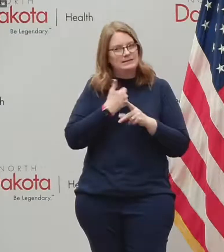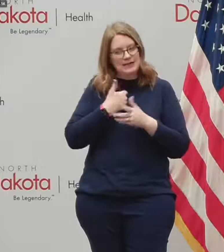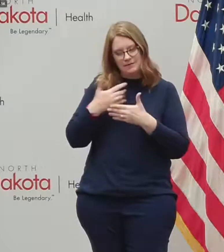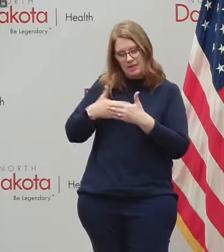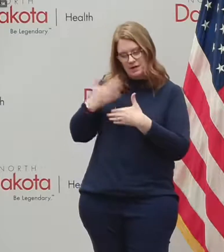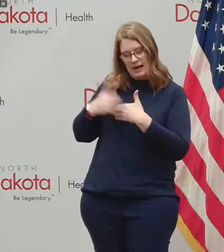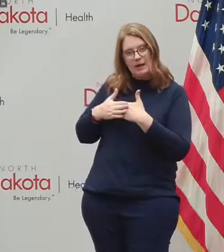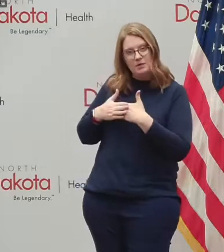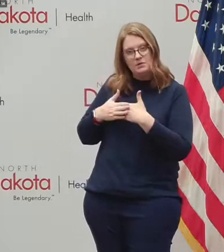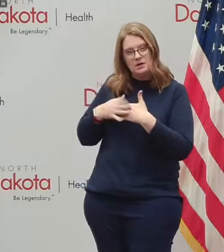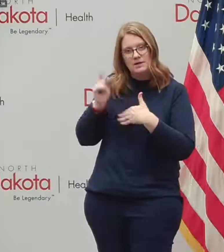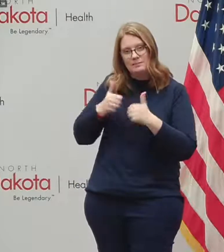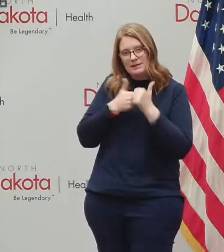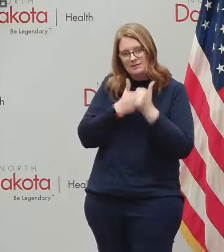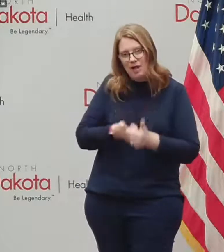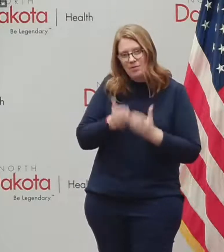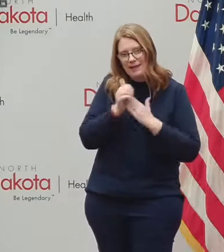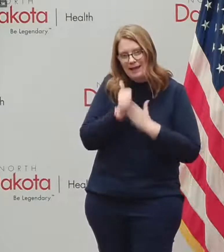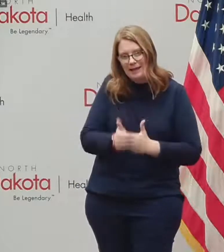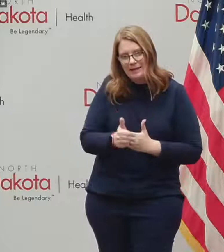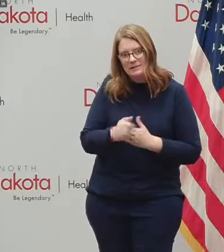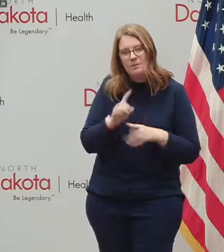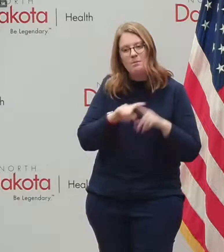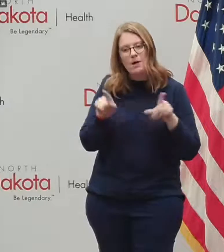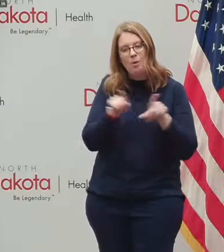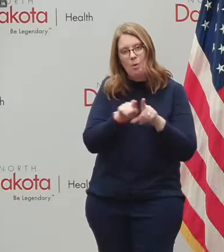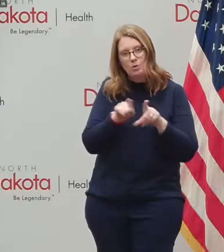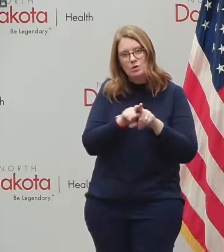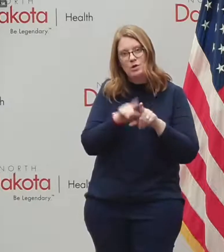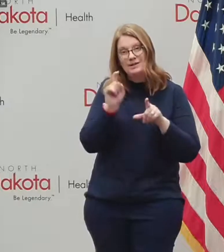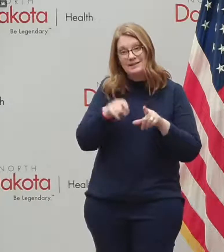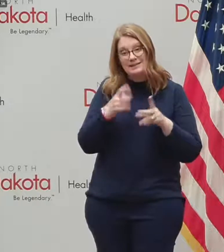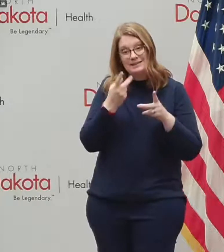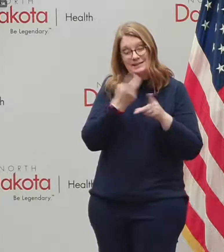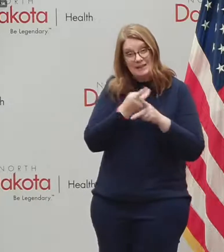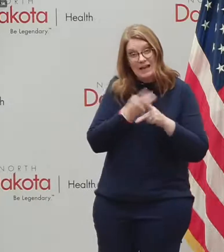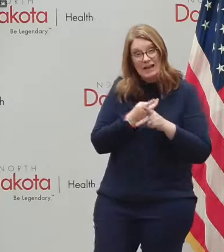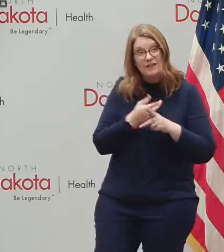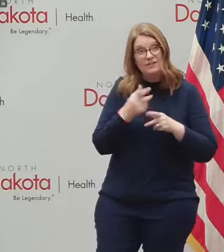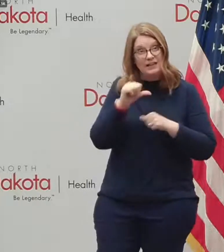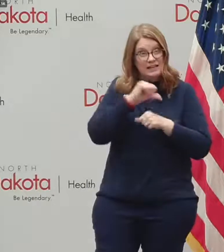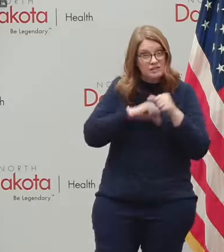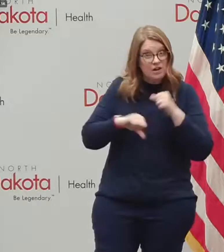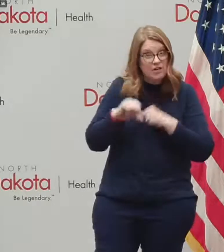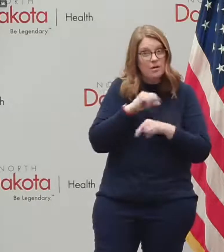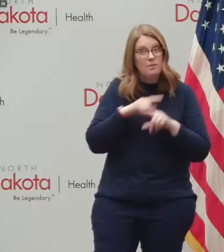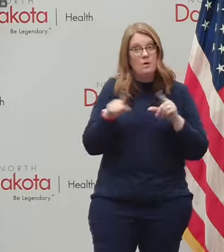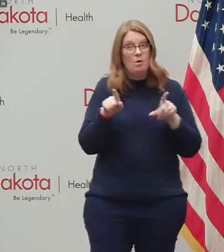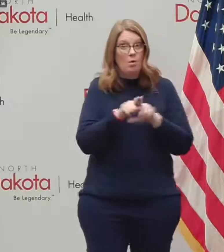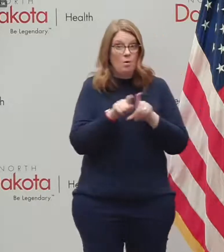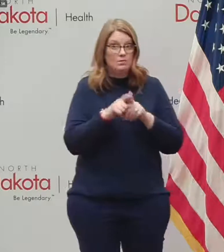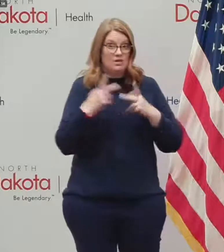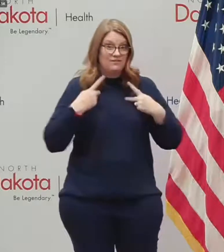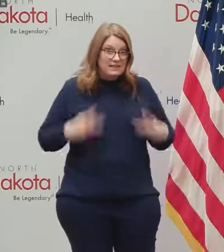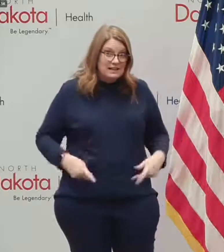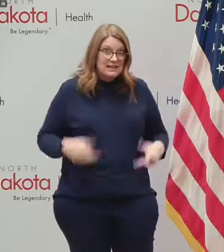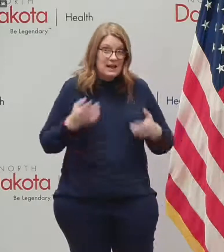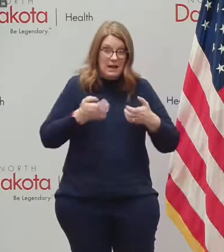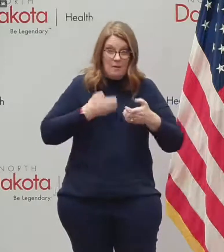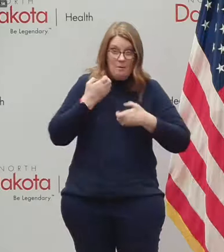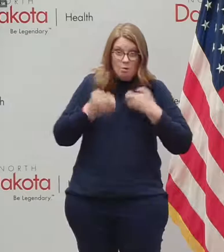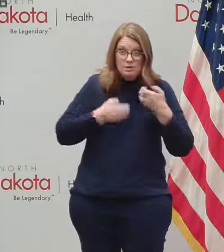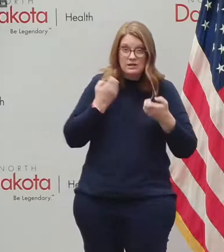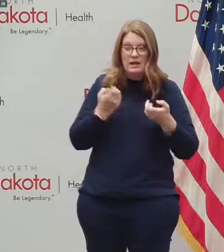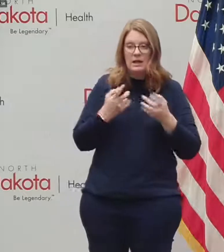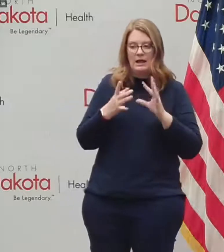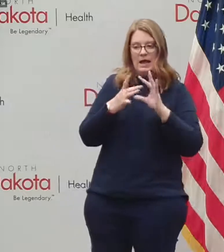We do that by following the guidelines, but we also need to take care of each other, not just physically, but also emotionally. And so feeling socially connected is